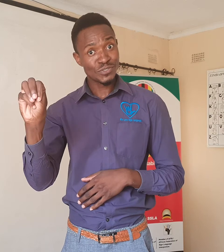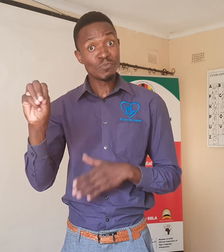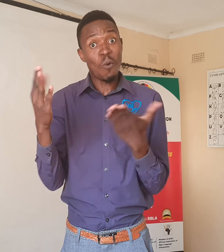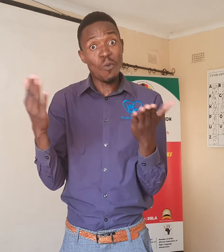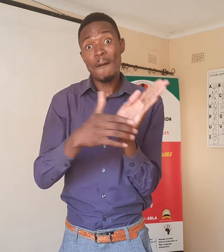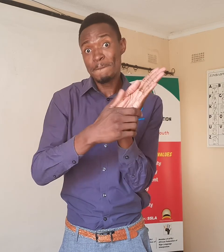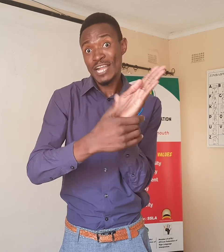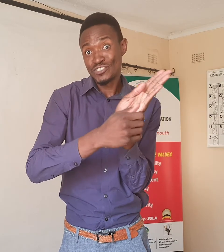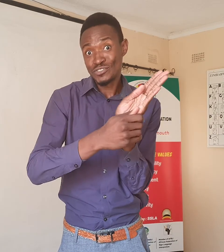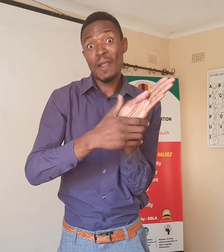March,